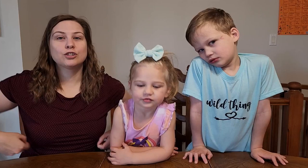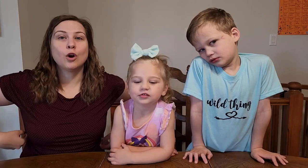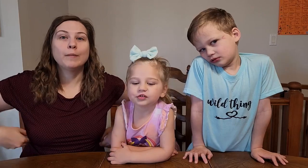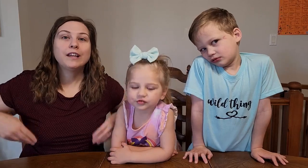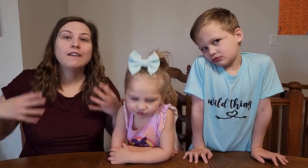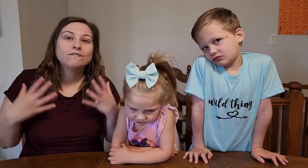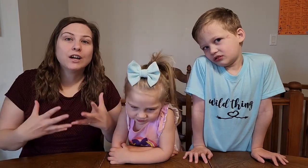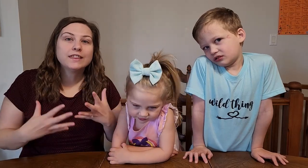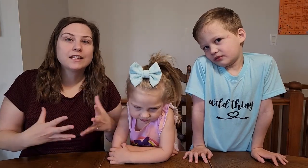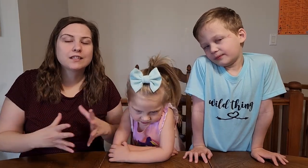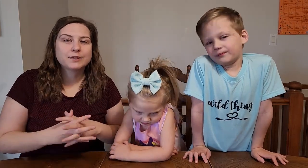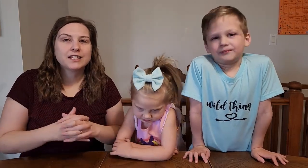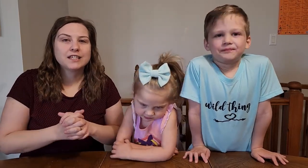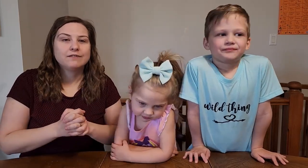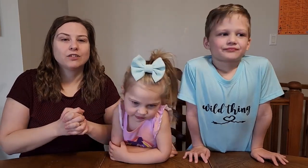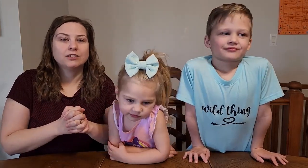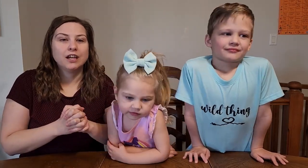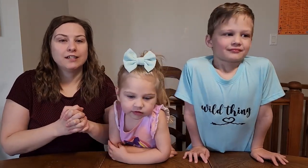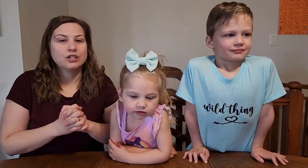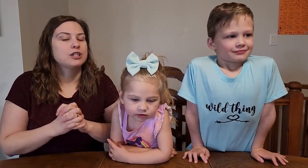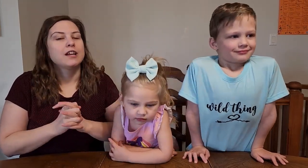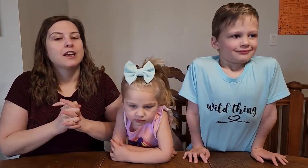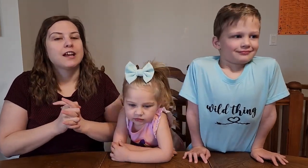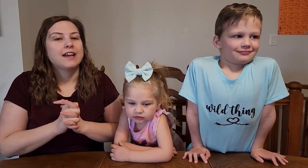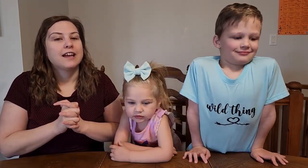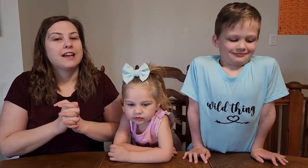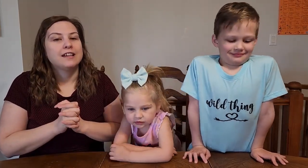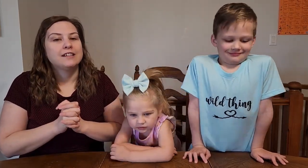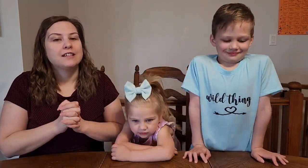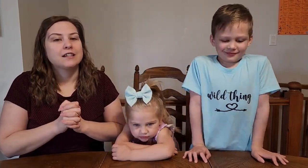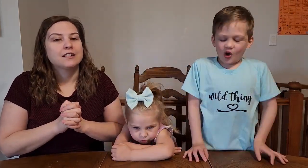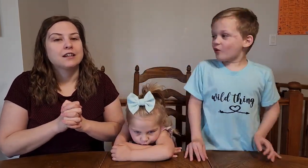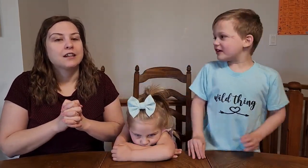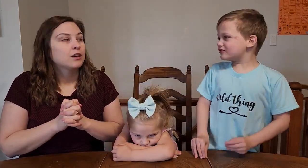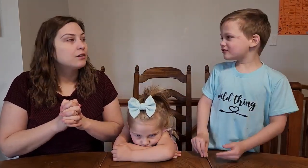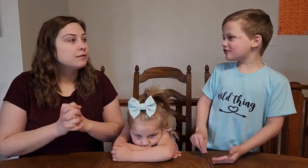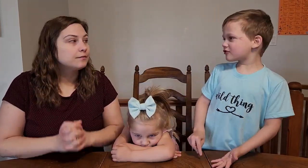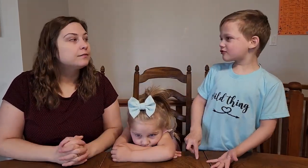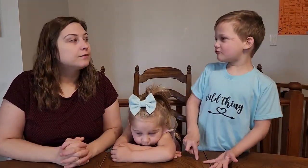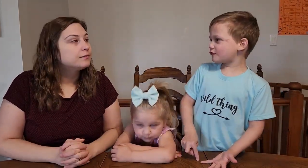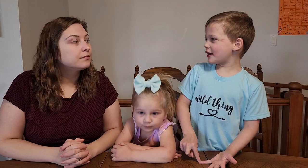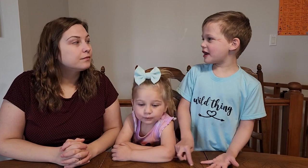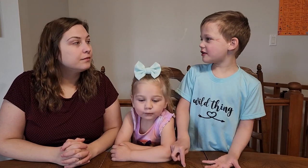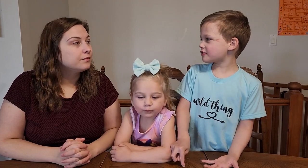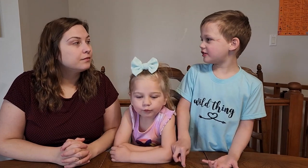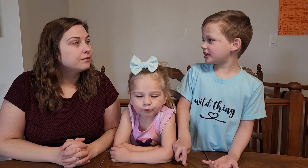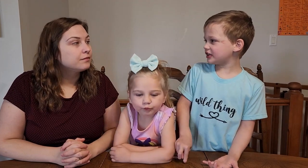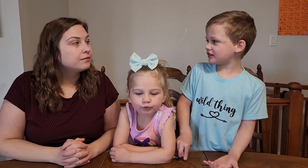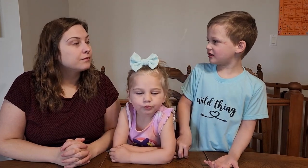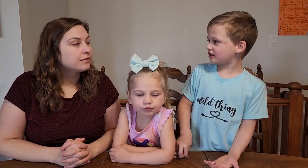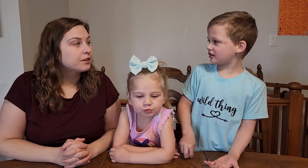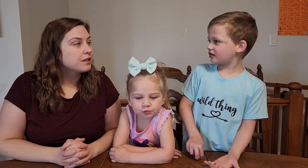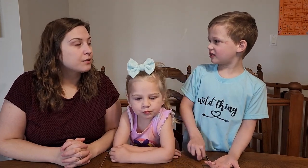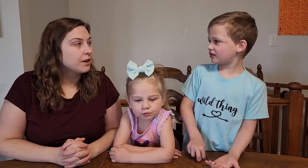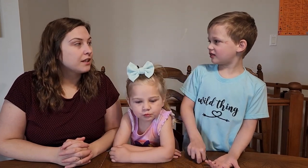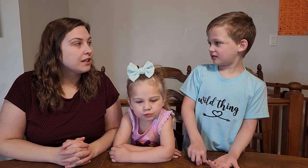so many fun things we get to eat for lunch. And... Oh, and the square things. The square